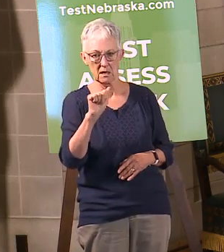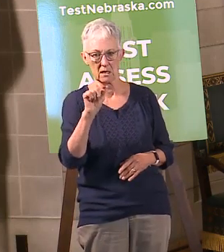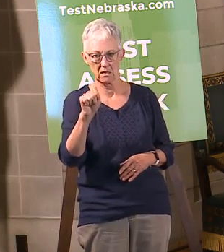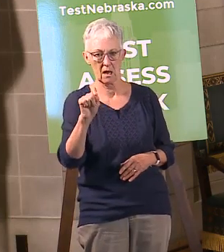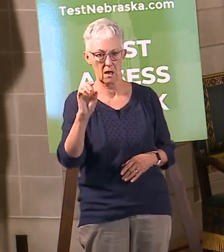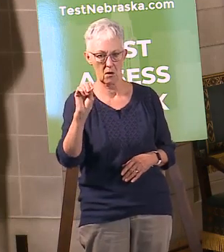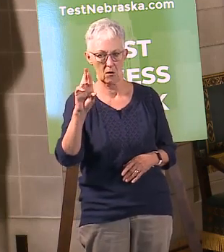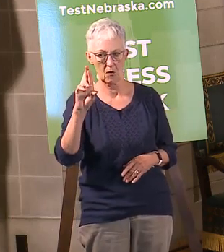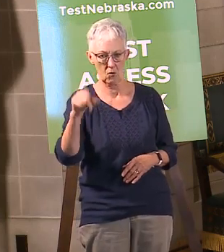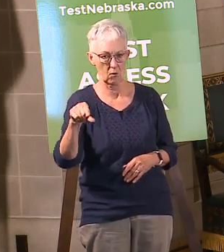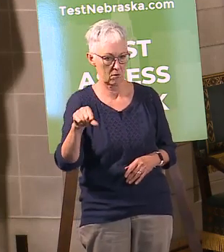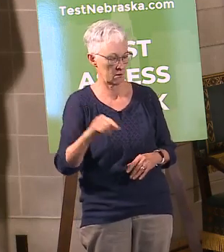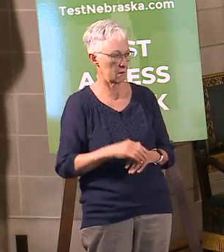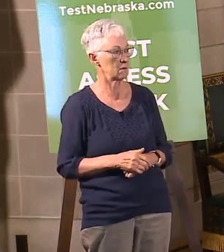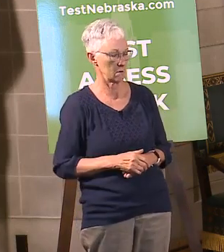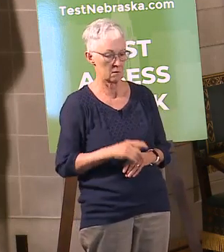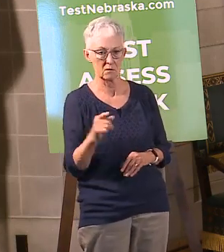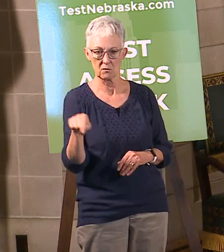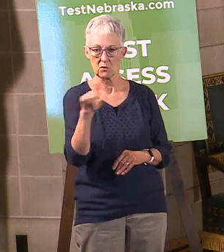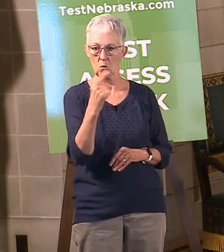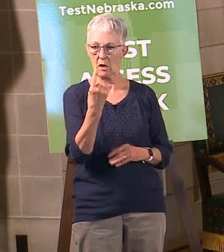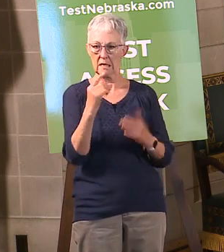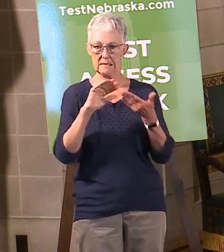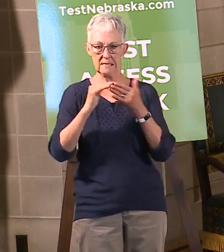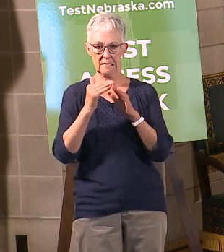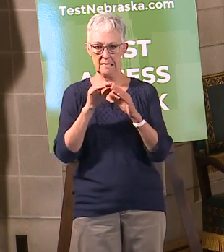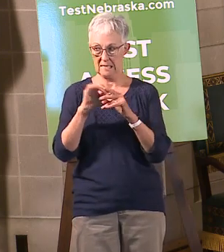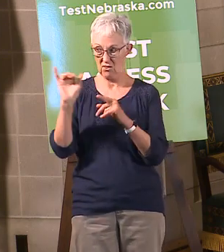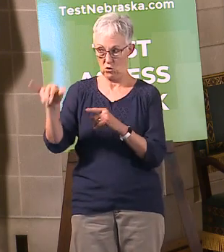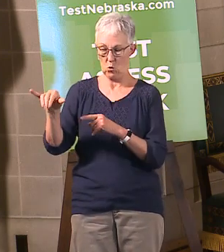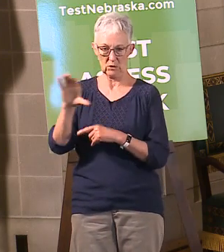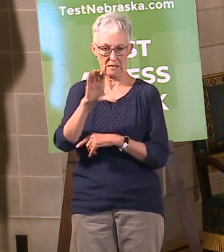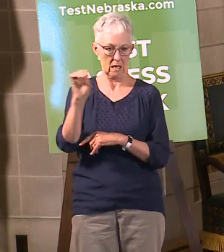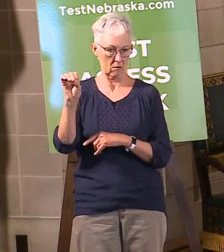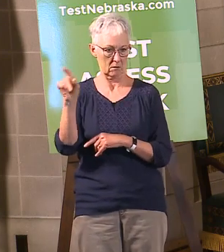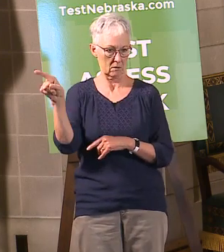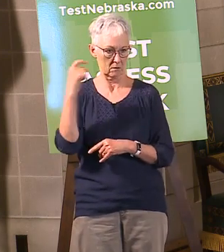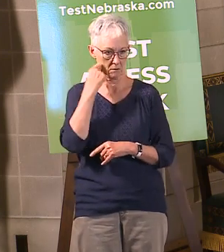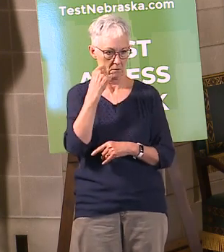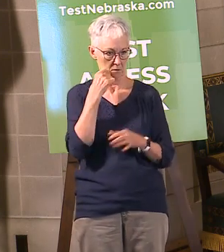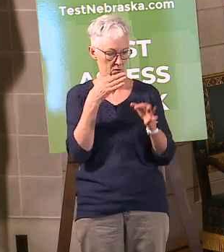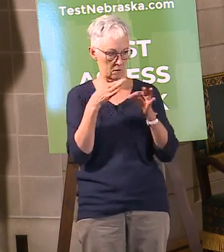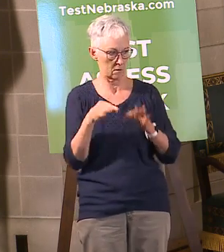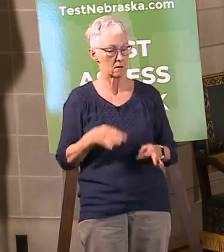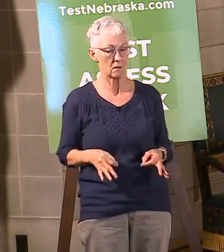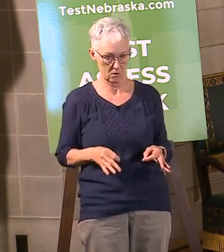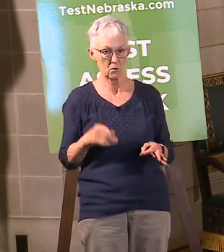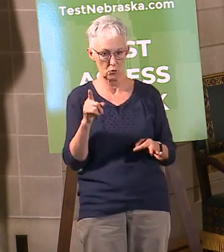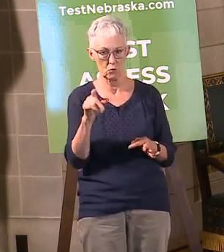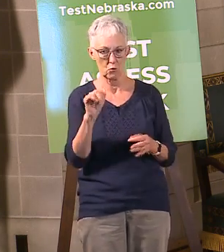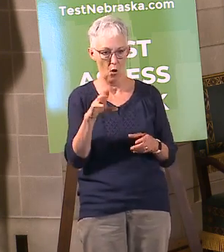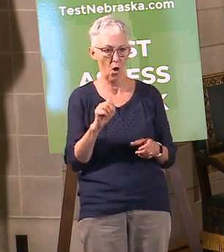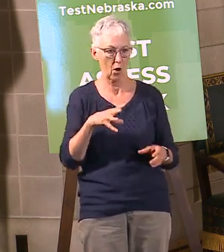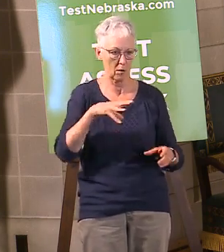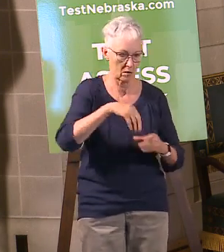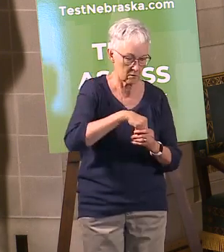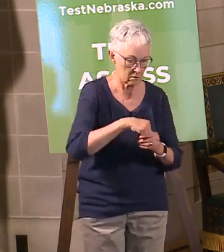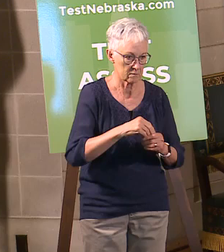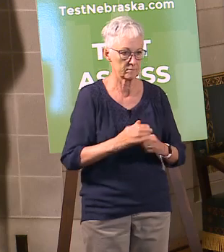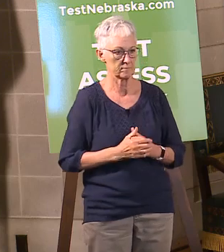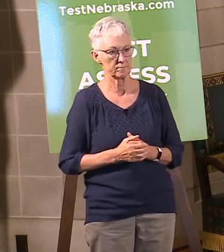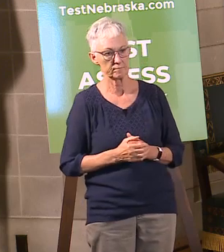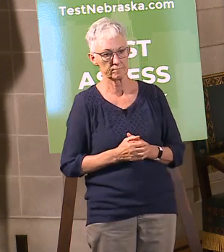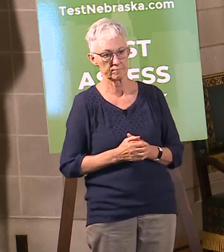mac-bsa.org. And again, so if you're one of those cities in the area that Chris described, it's a city that's participating. And then finally, Danielle